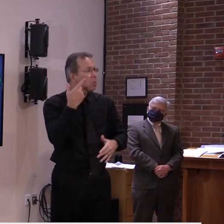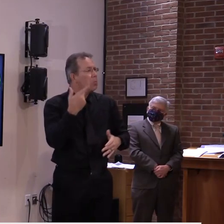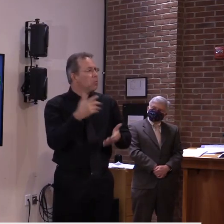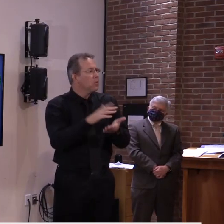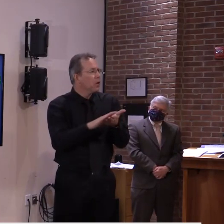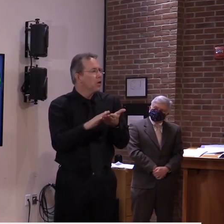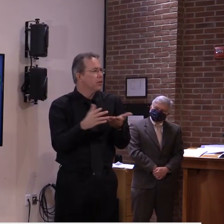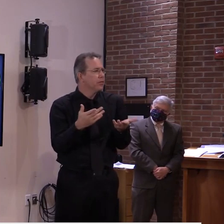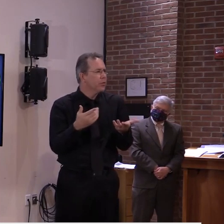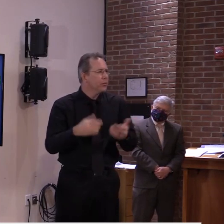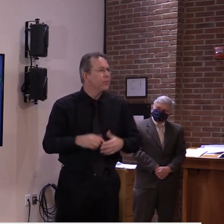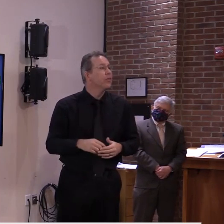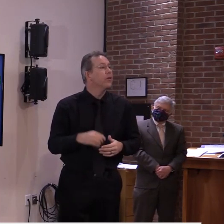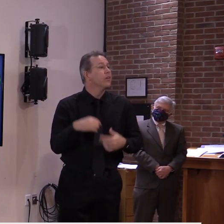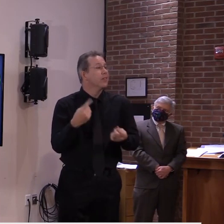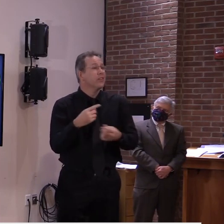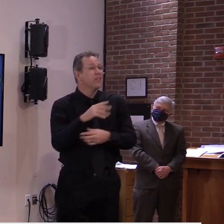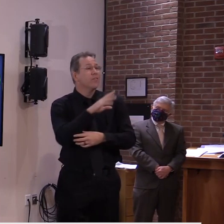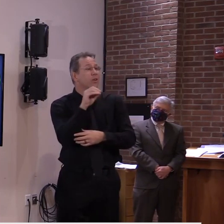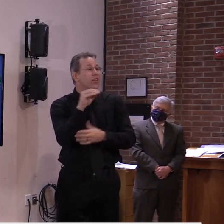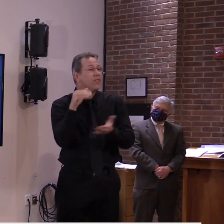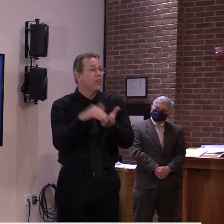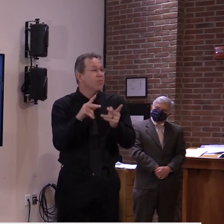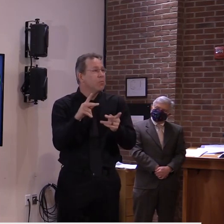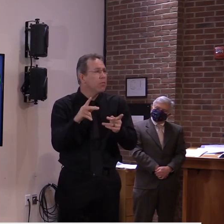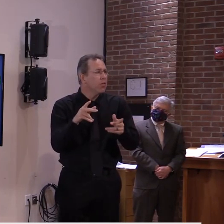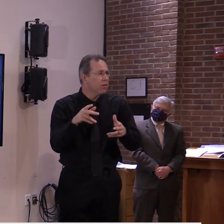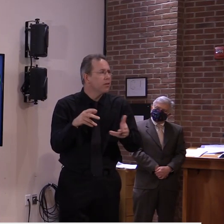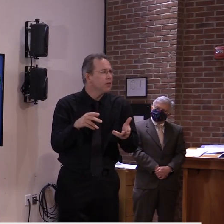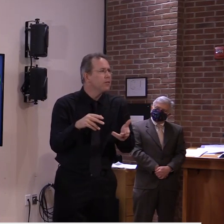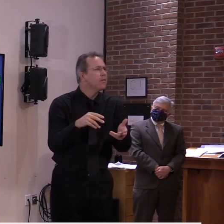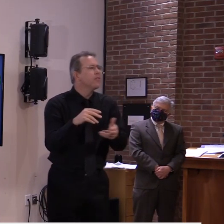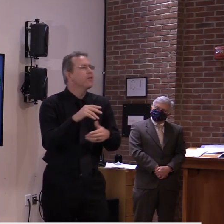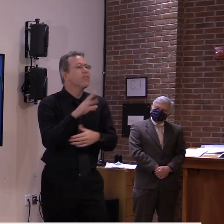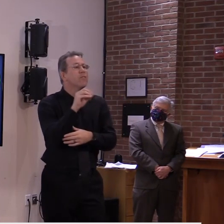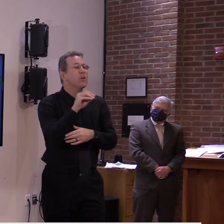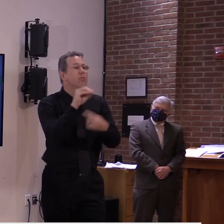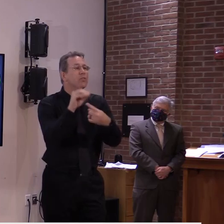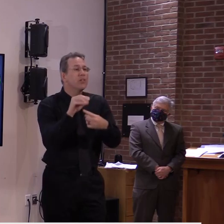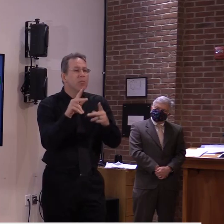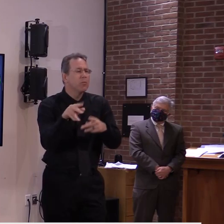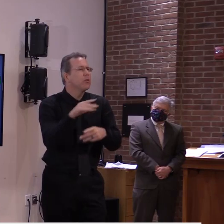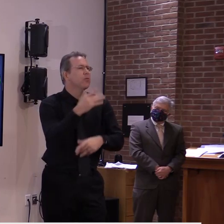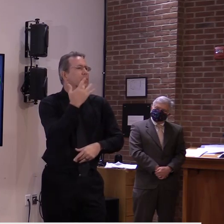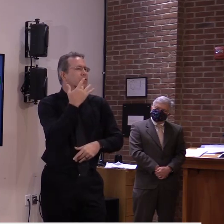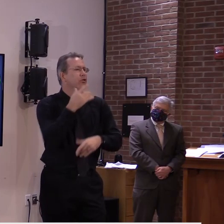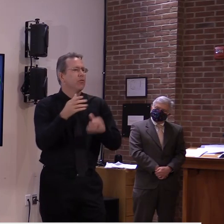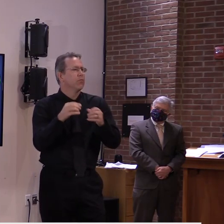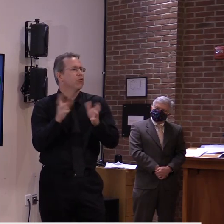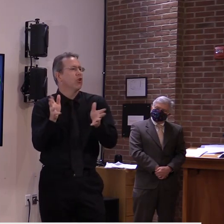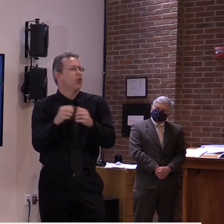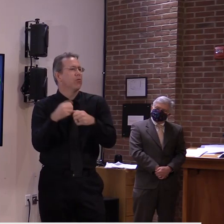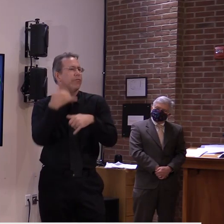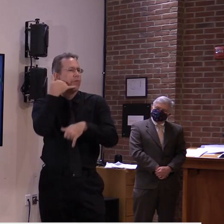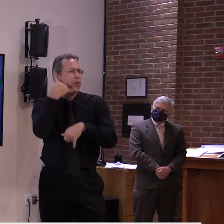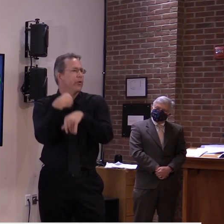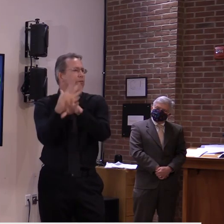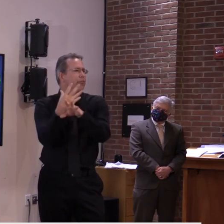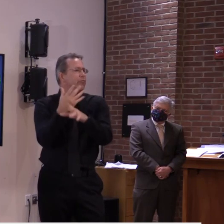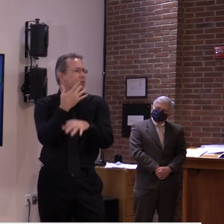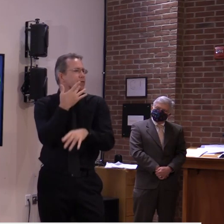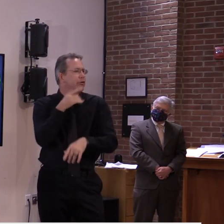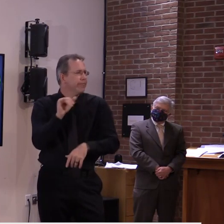served have requested telemedicine. I would also say to the good question that yes, demand has increased. We